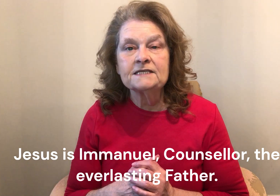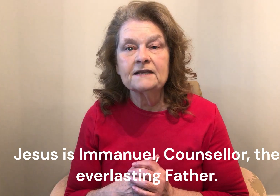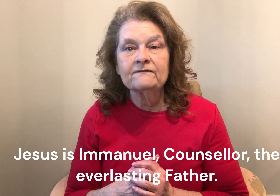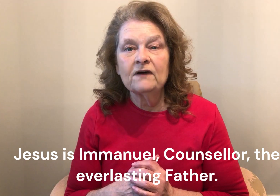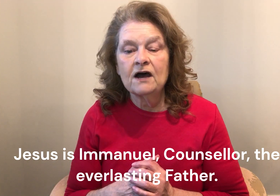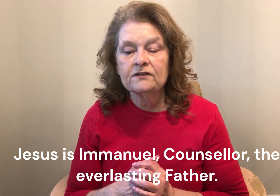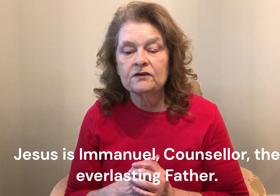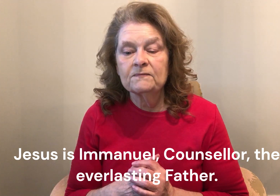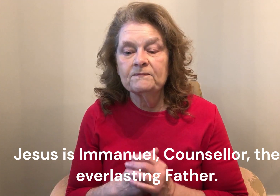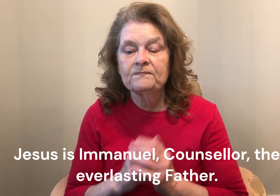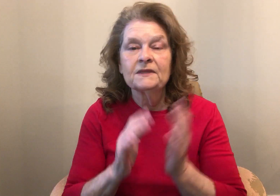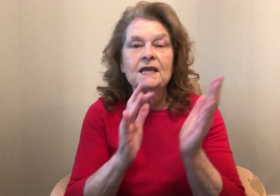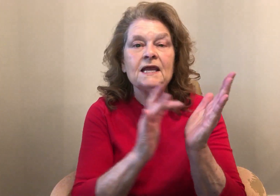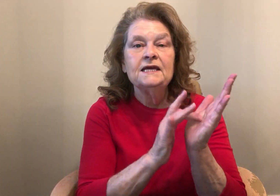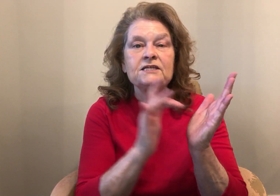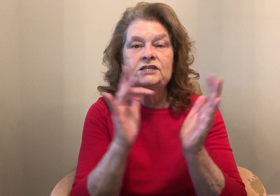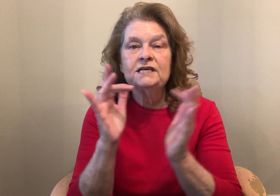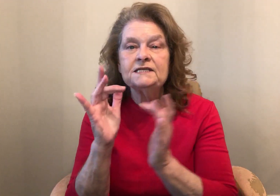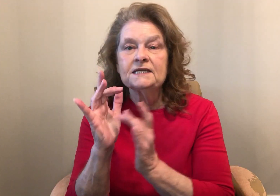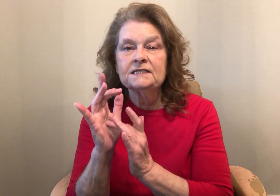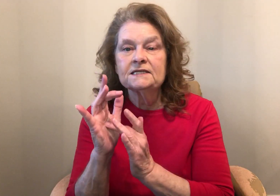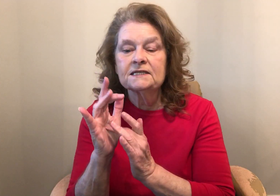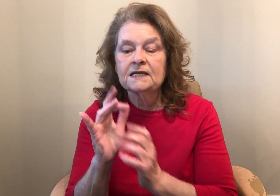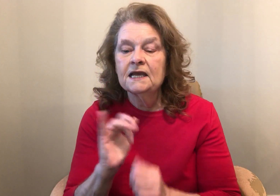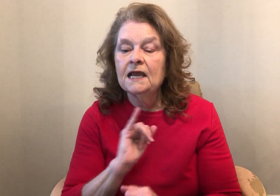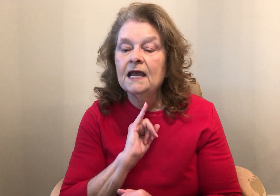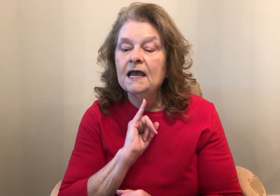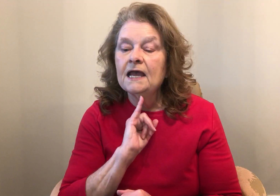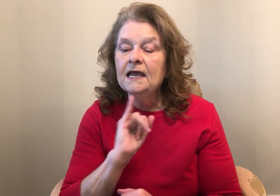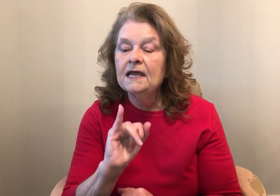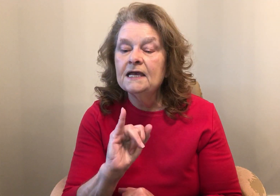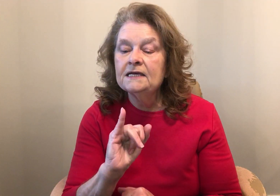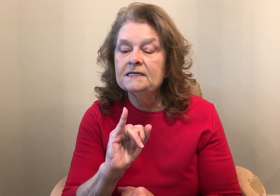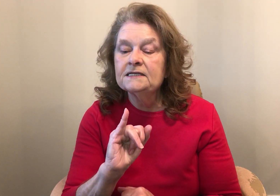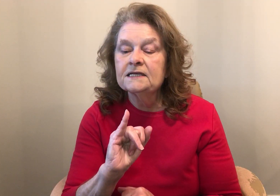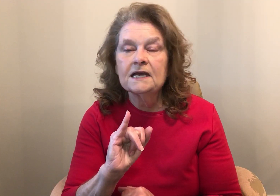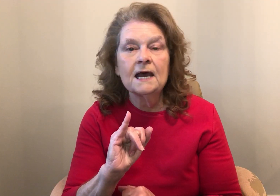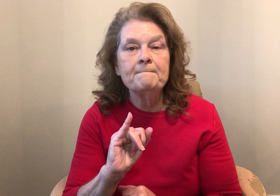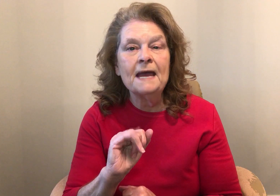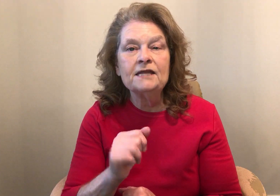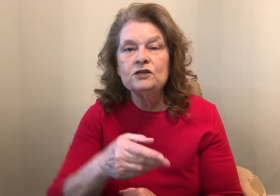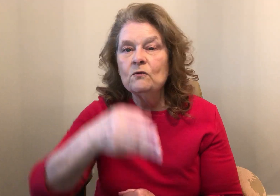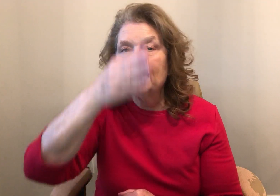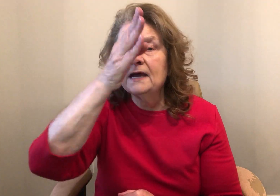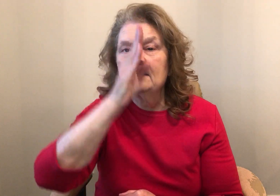everlasting Father. Jesus is Immanuel,